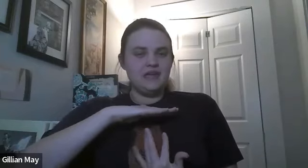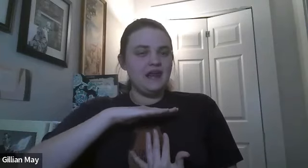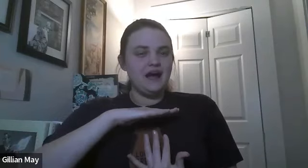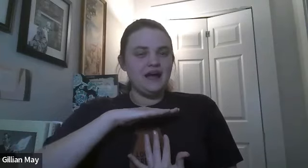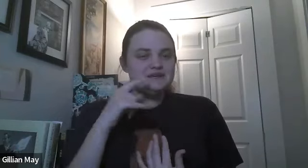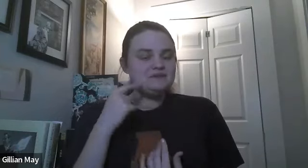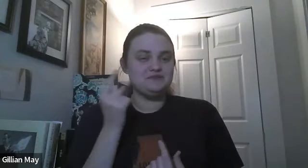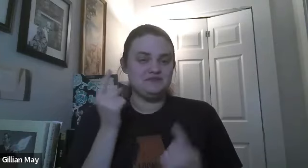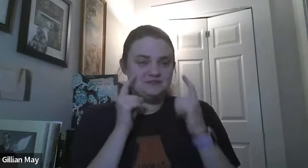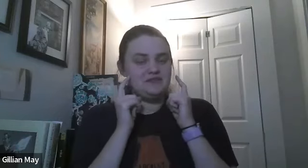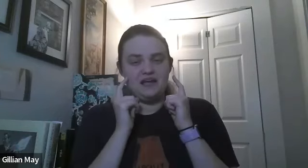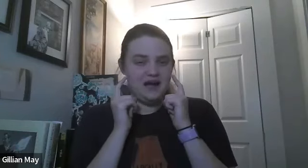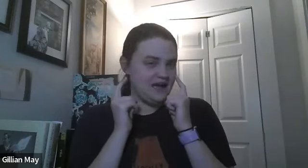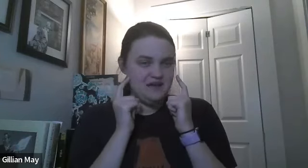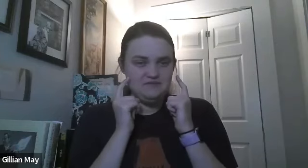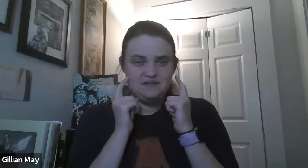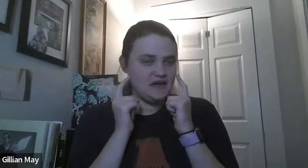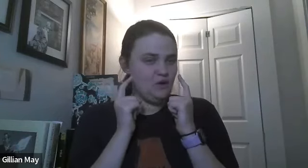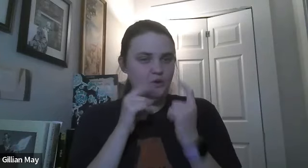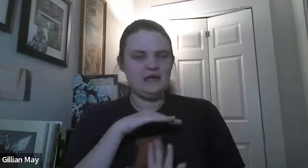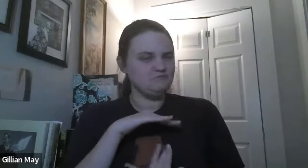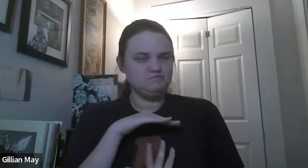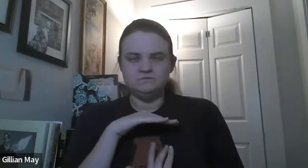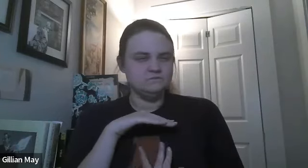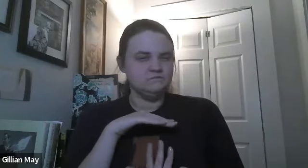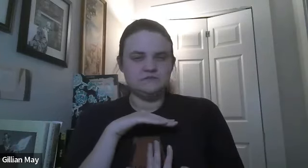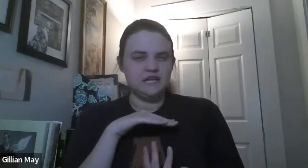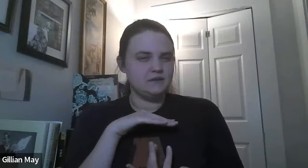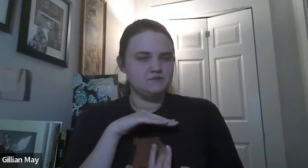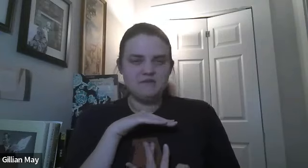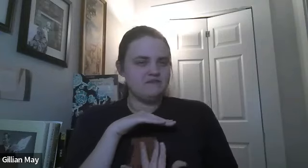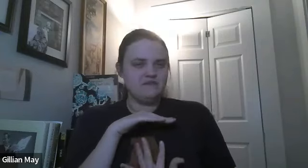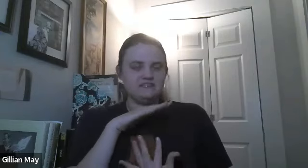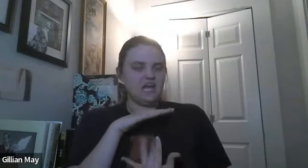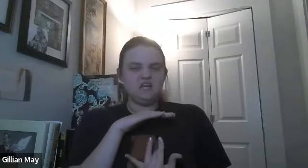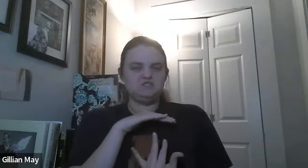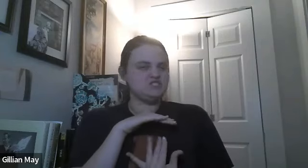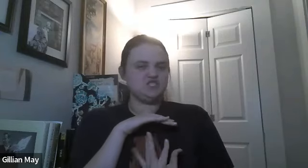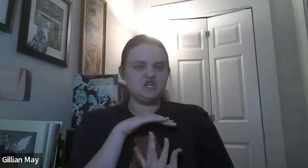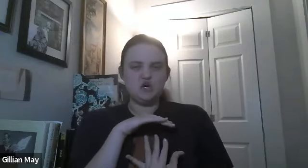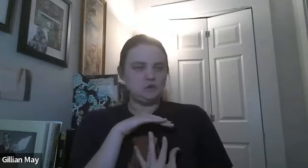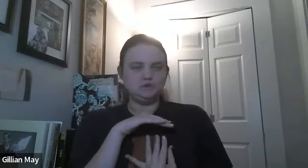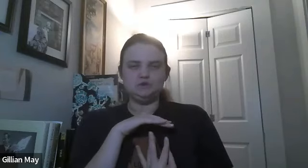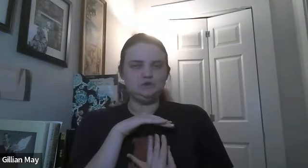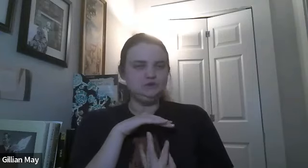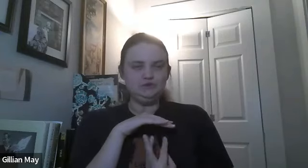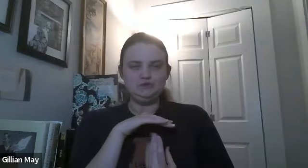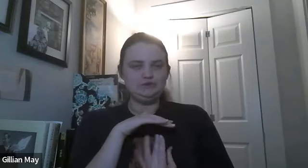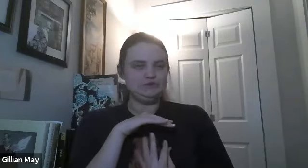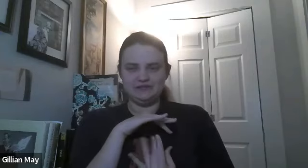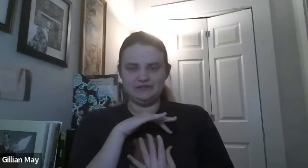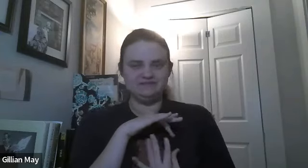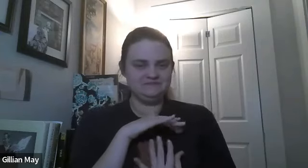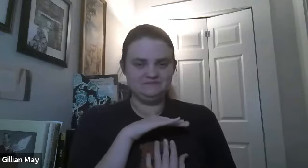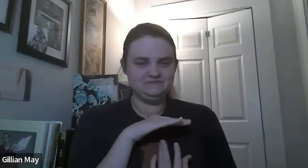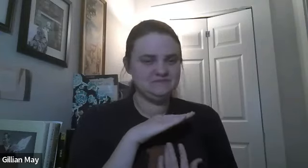And I typically with this one, like I have like that whole like I'm shaking my face, like I'm just so, ooh.